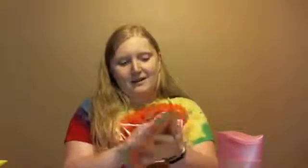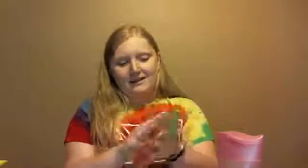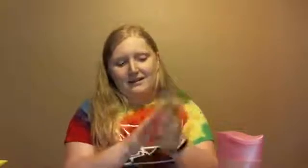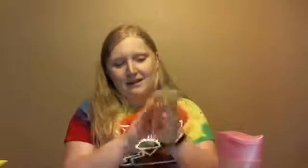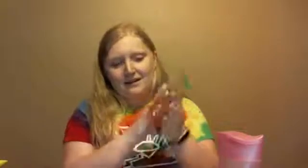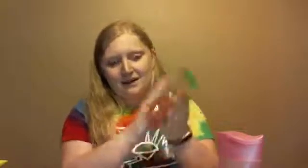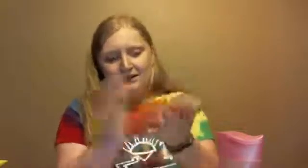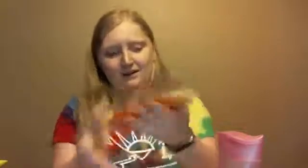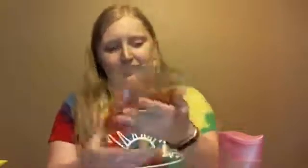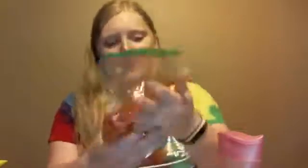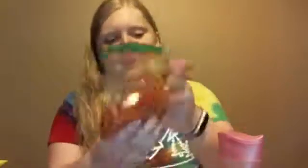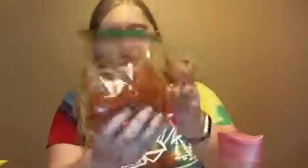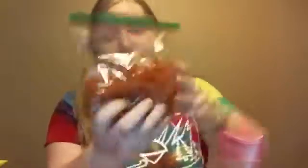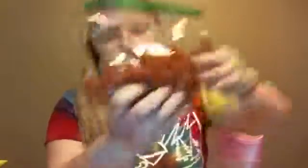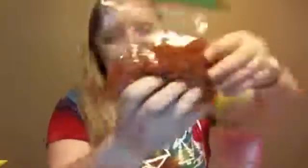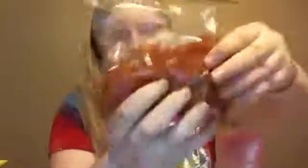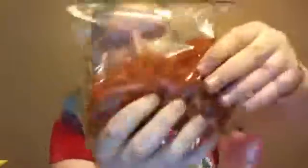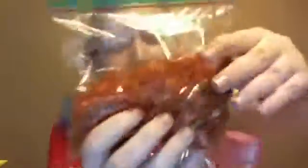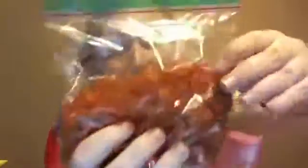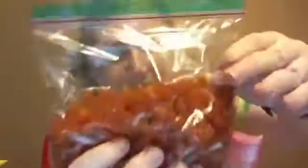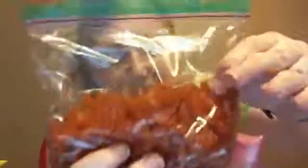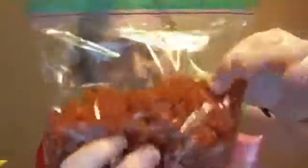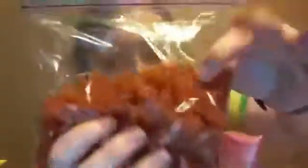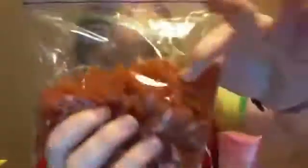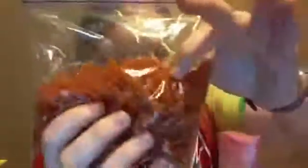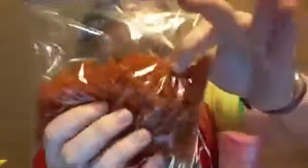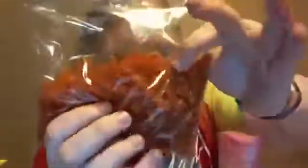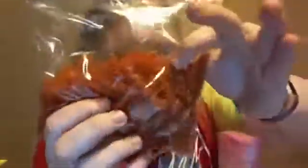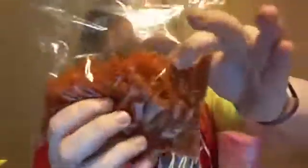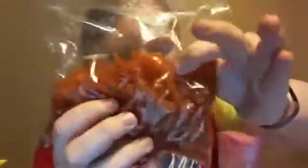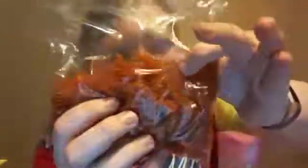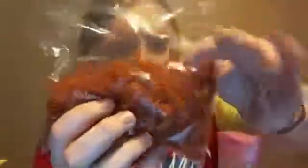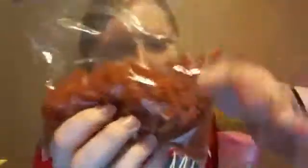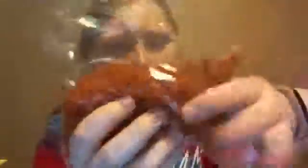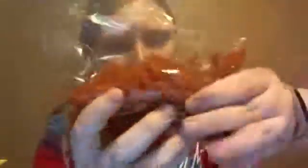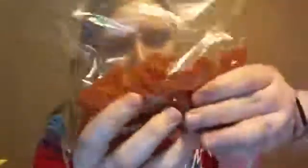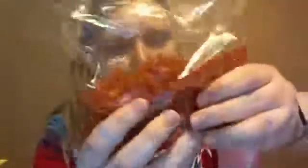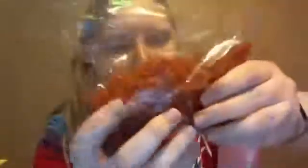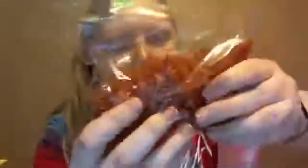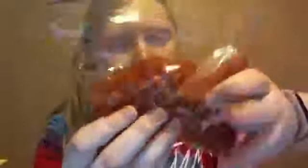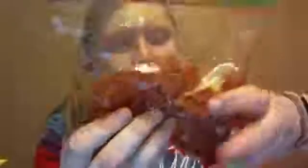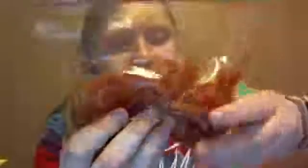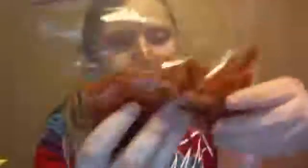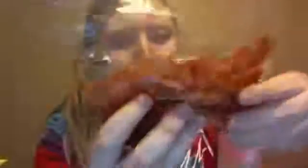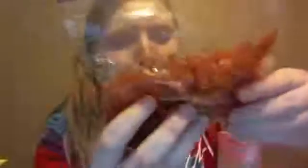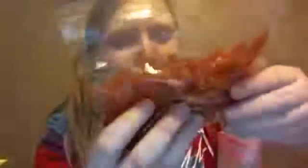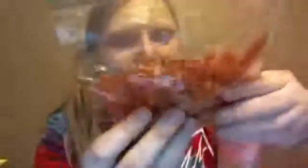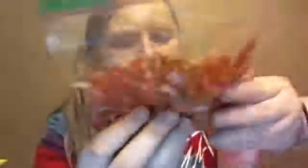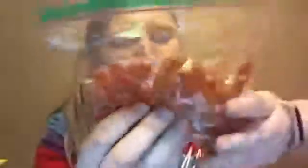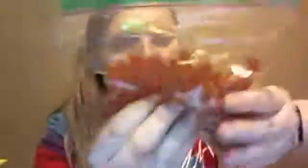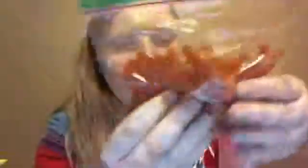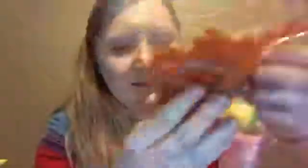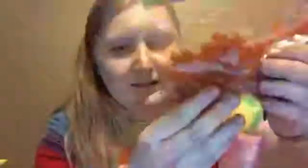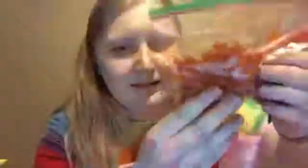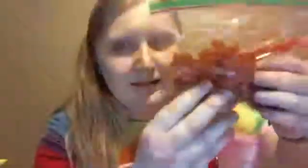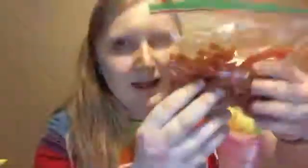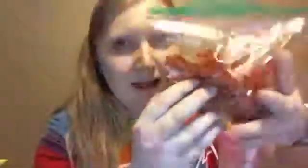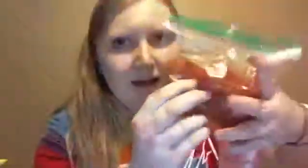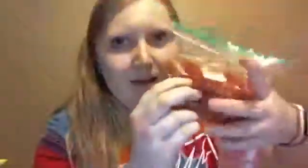Just hear it. You see the little spirals in there? They feel really funny. It's like,